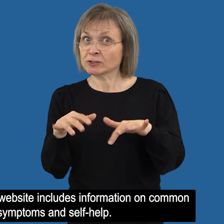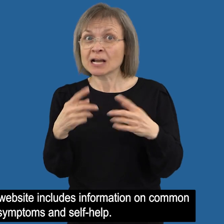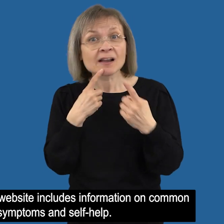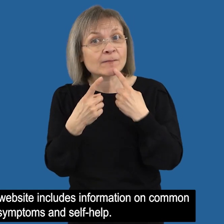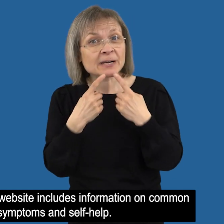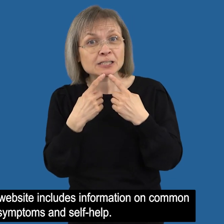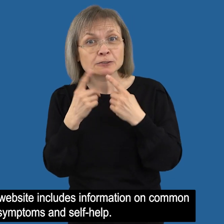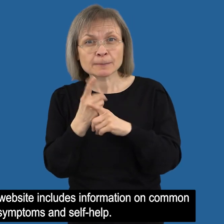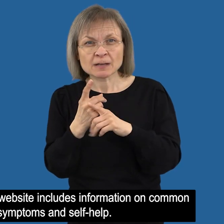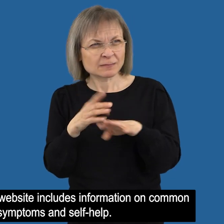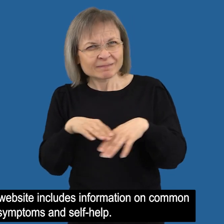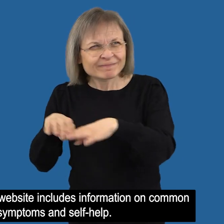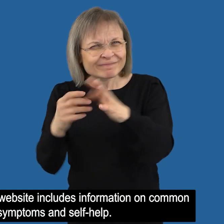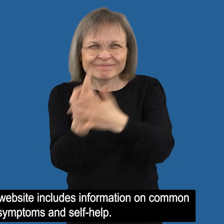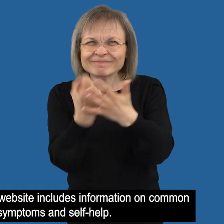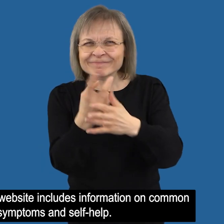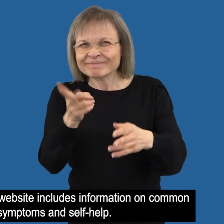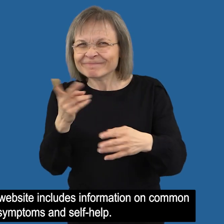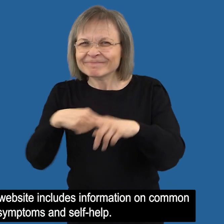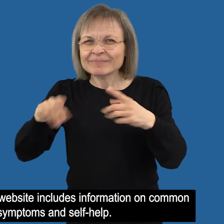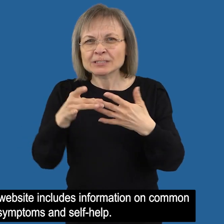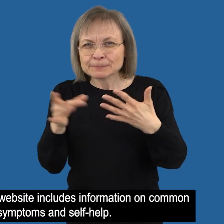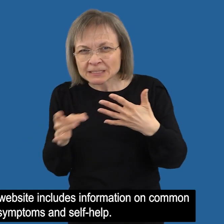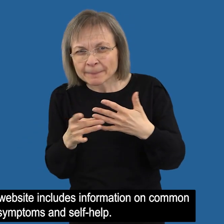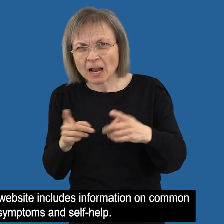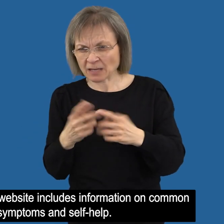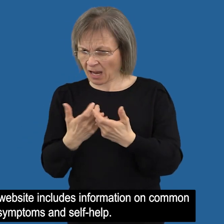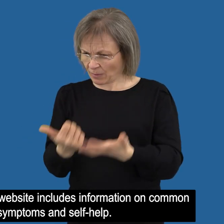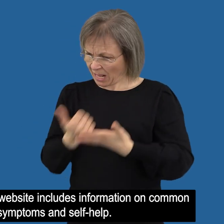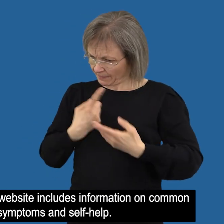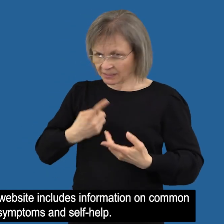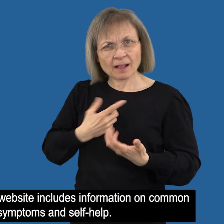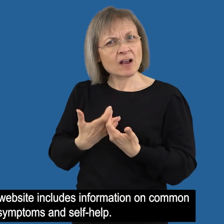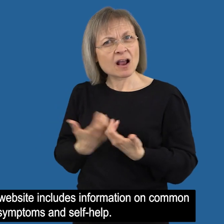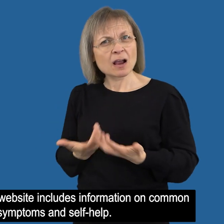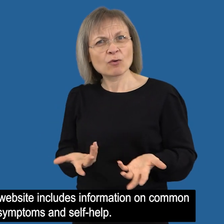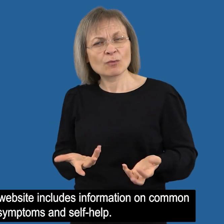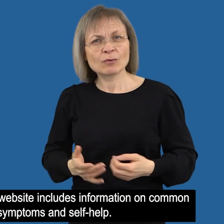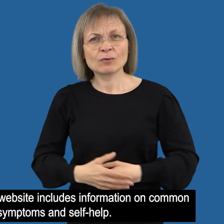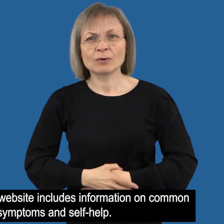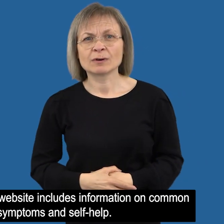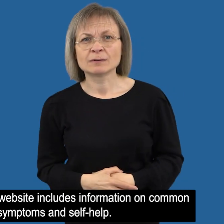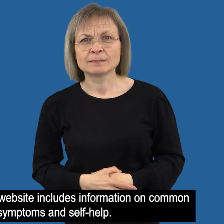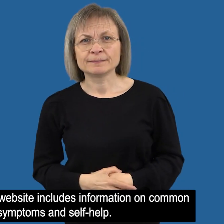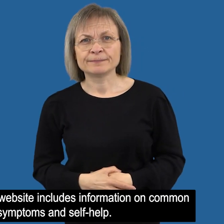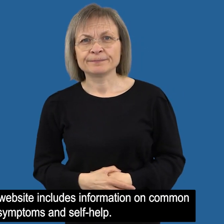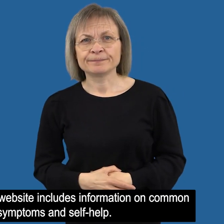The NHS Inform website includes information on common symptoms and self-help. I can